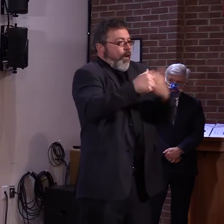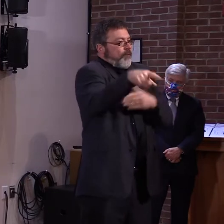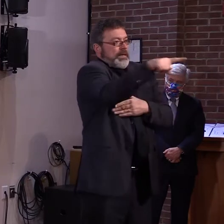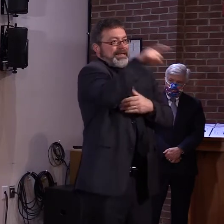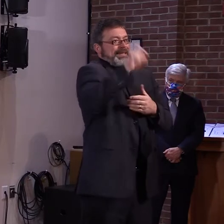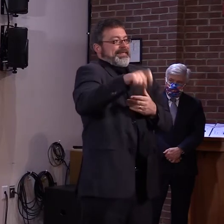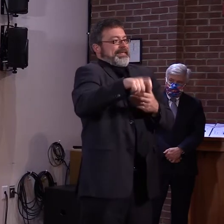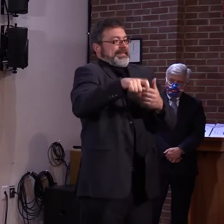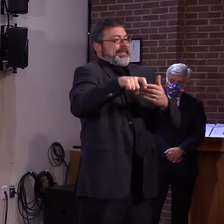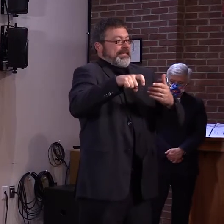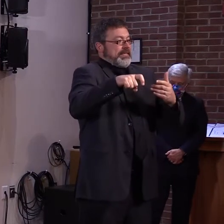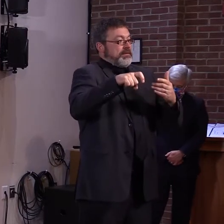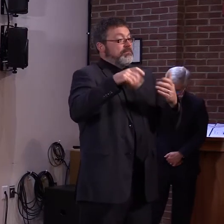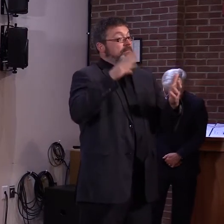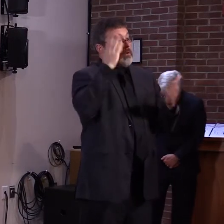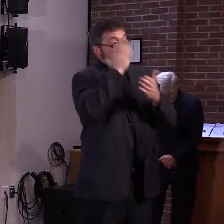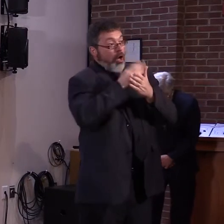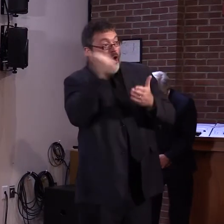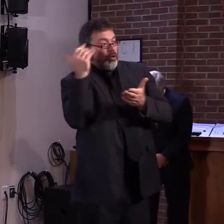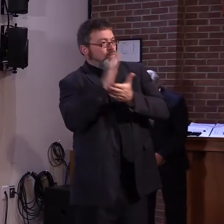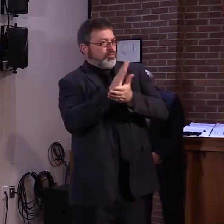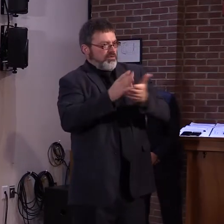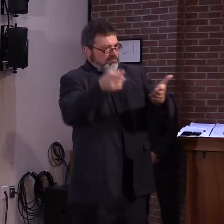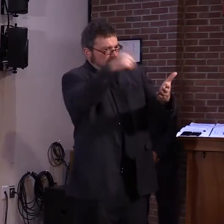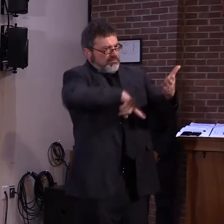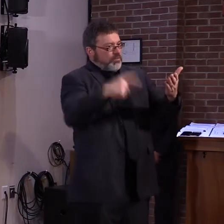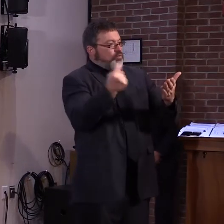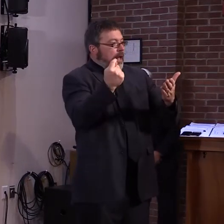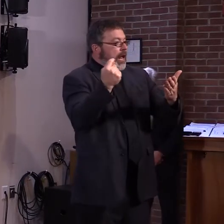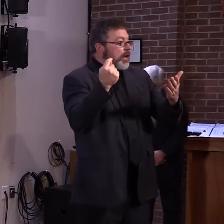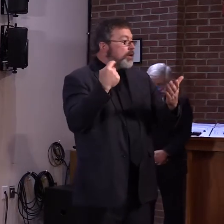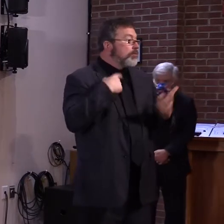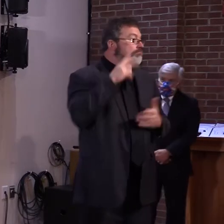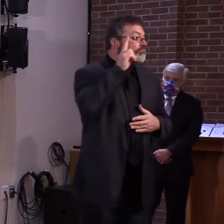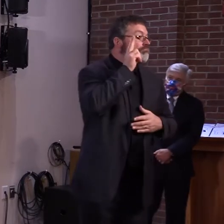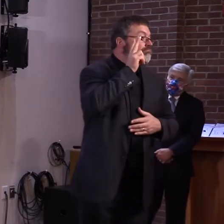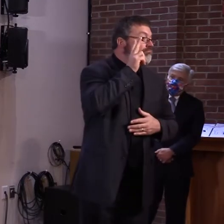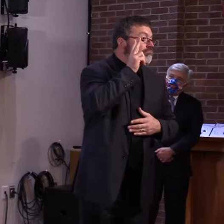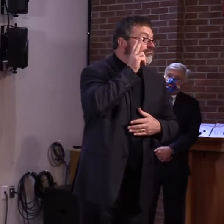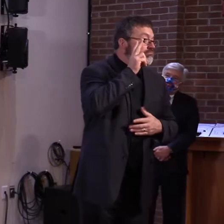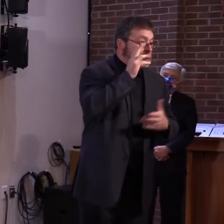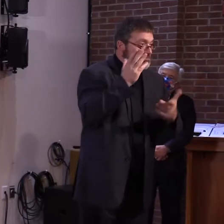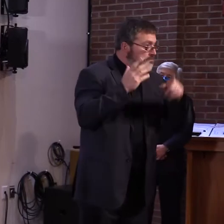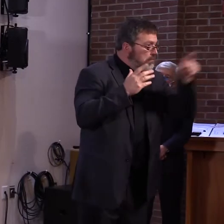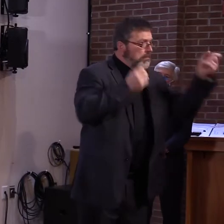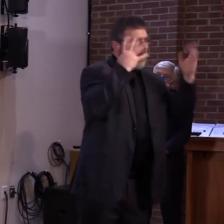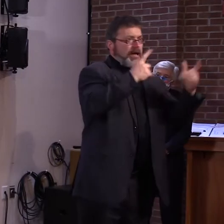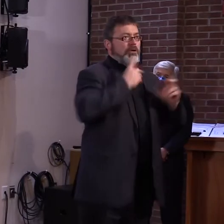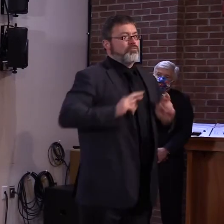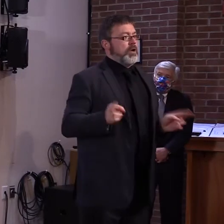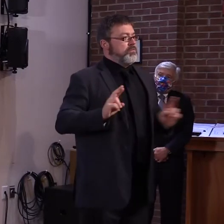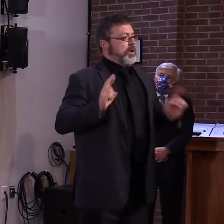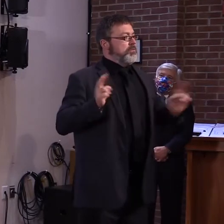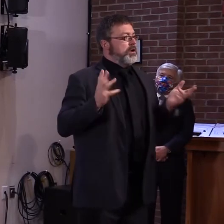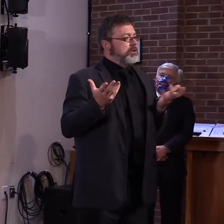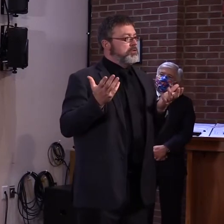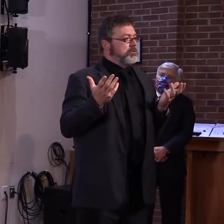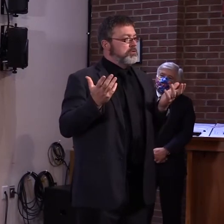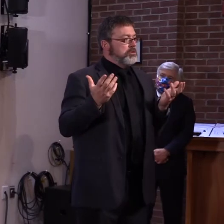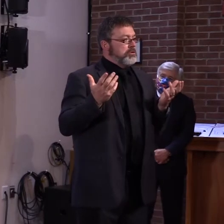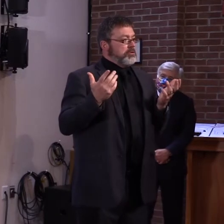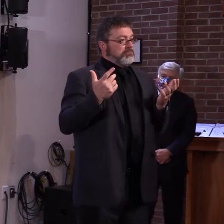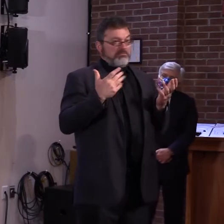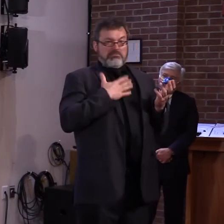Tuesday. But we haven't heard from a lot of schools individually that have said, or any from my